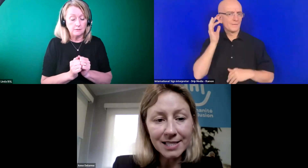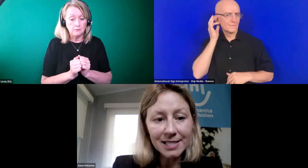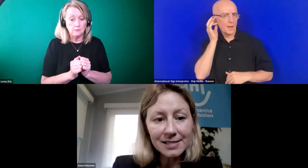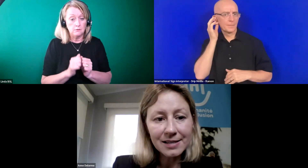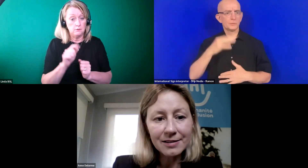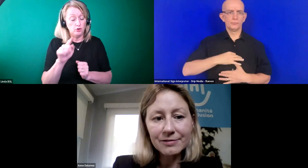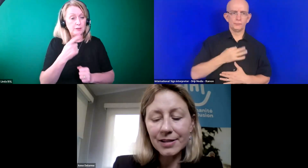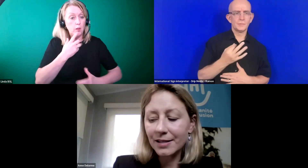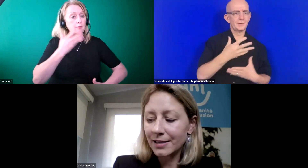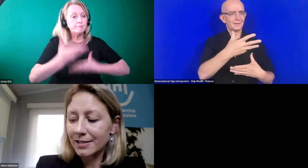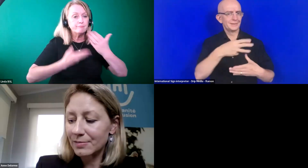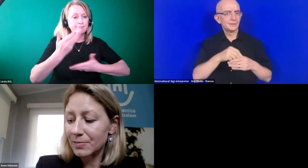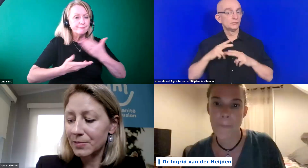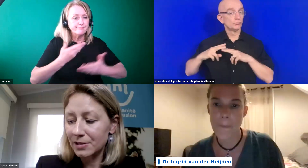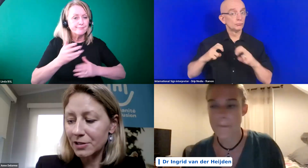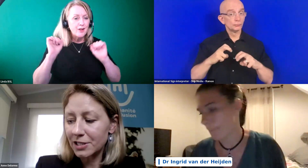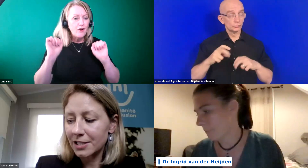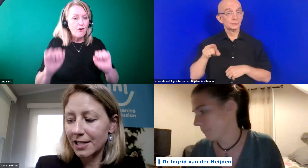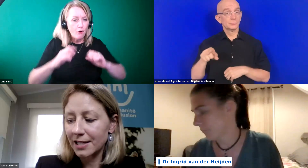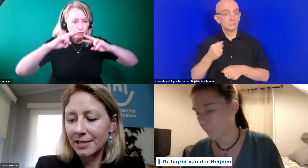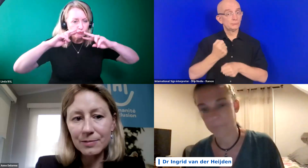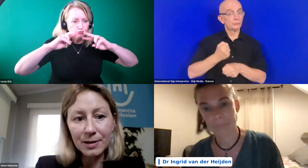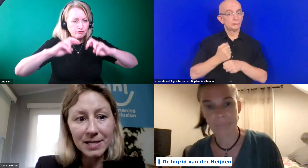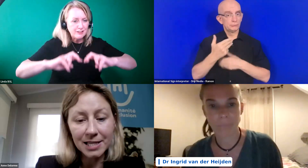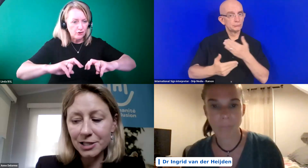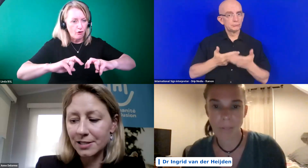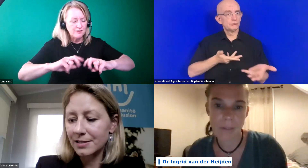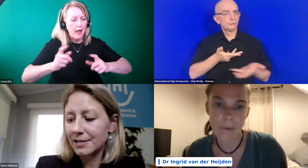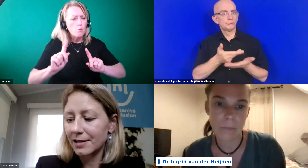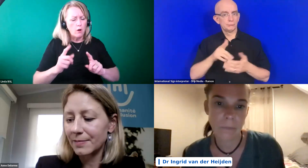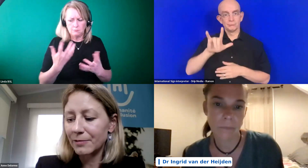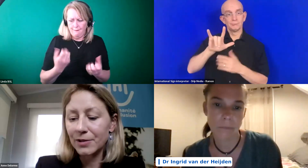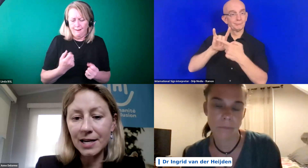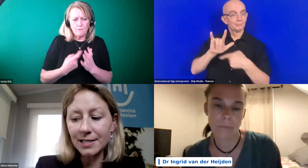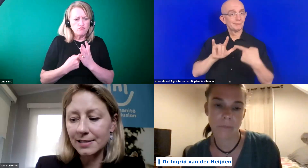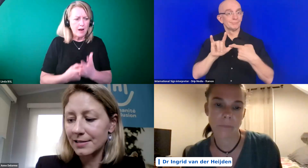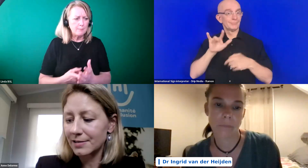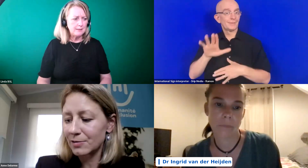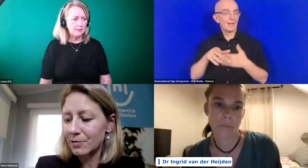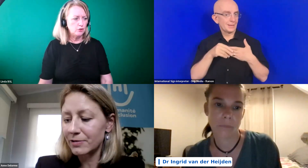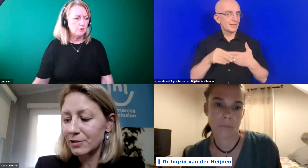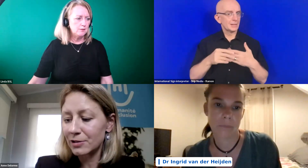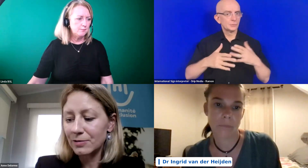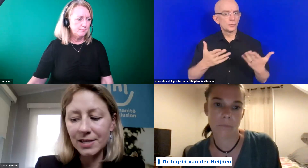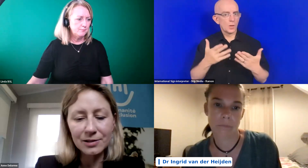the findings of this research and the recommendations for the guidance. So over to you,